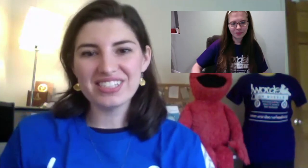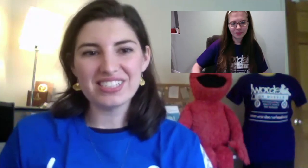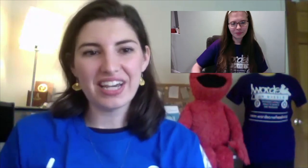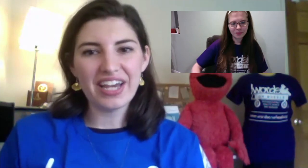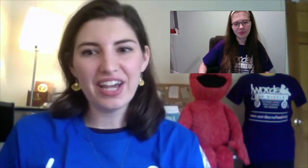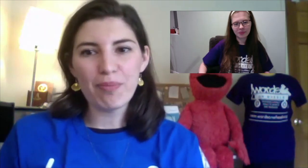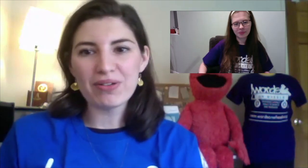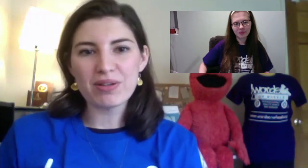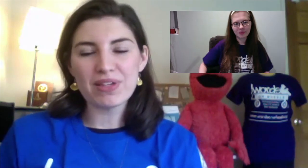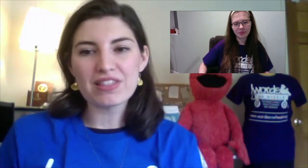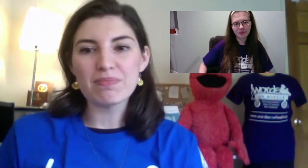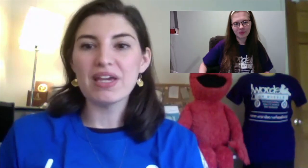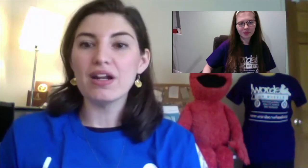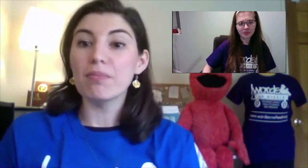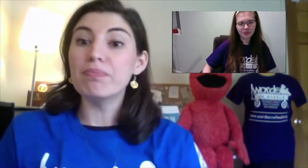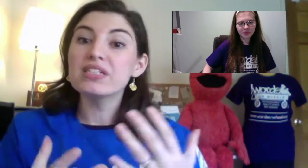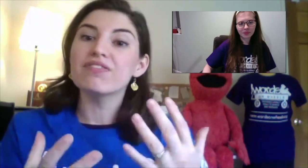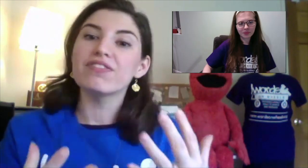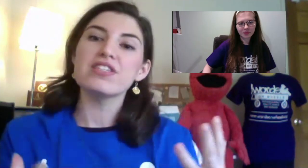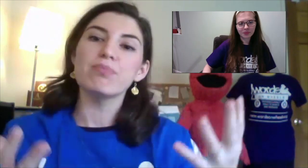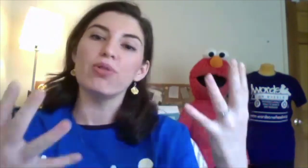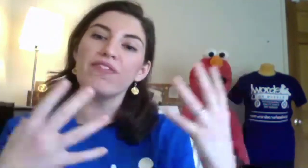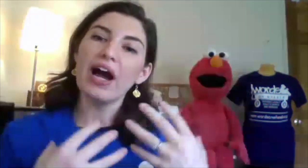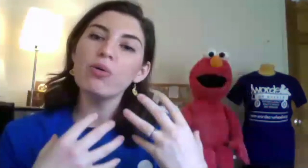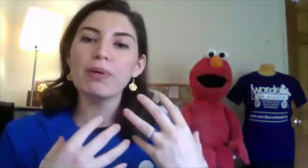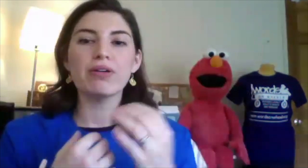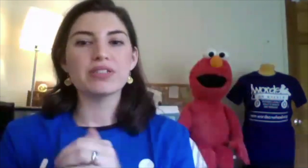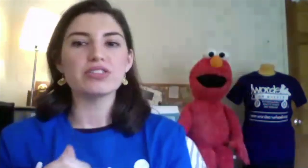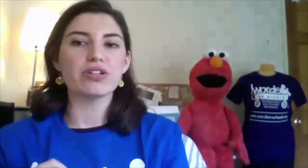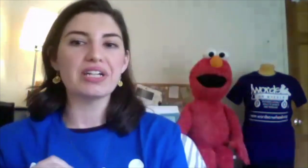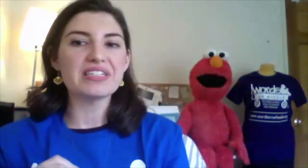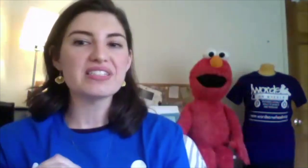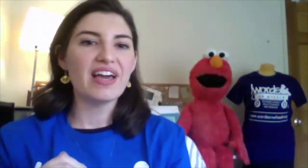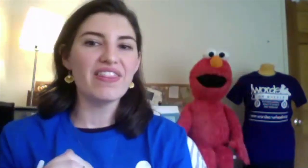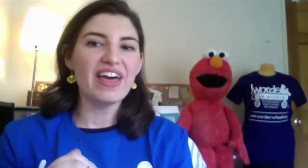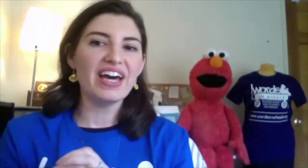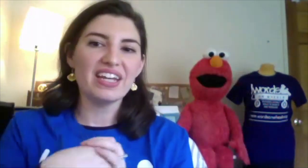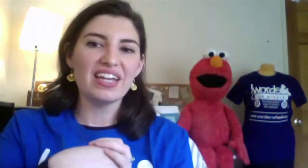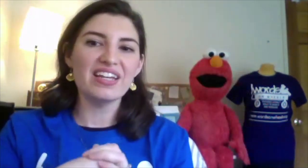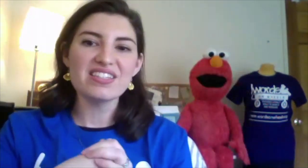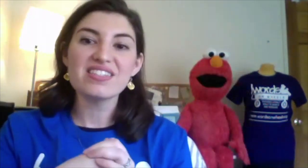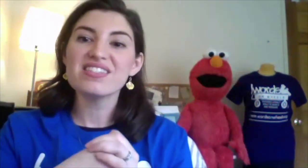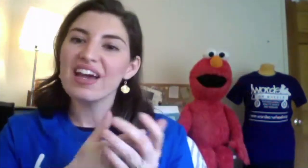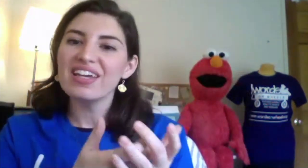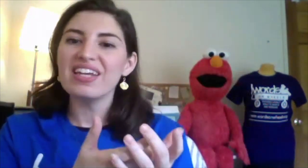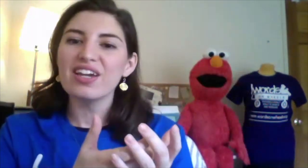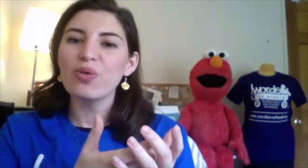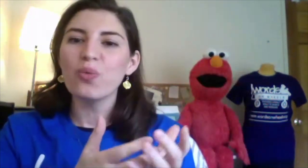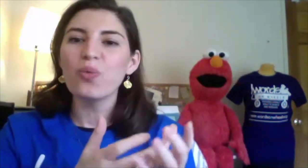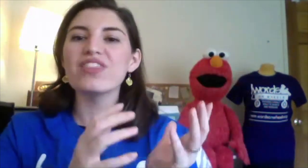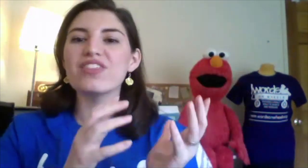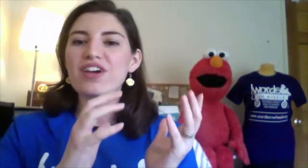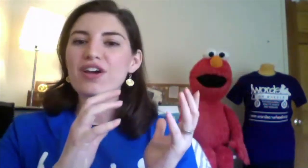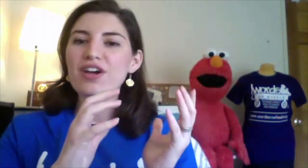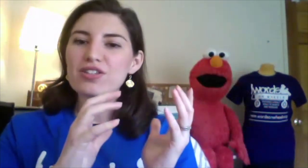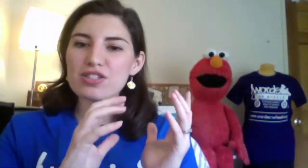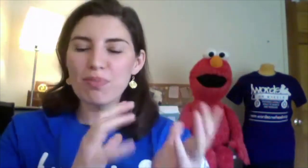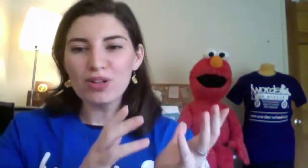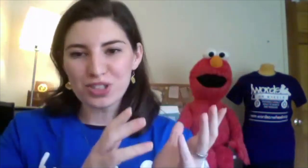today about something that's made a big difference in both of our parenting journeys, and that is signing with small children